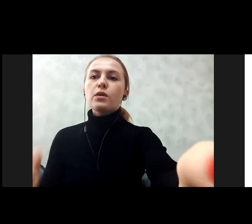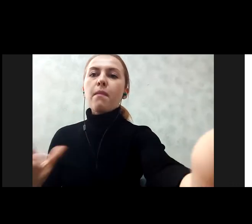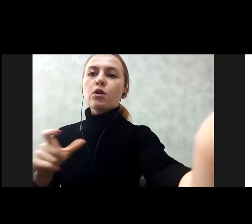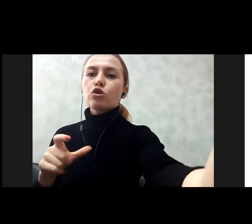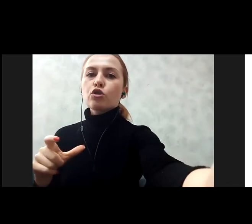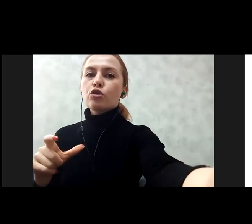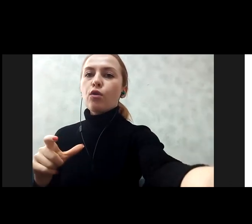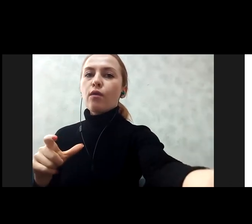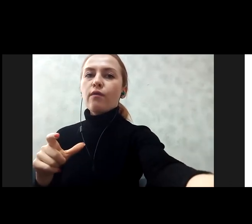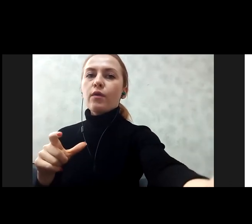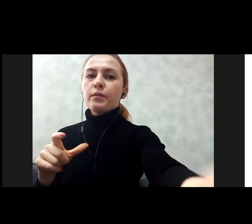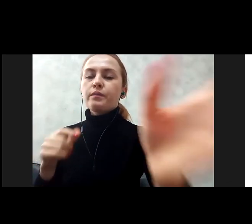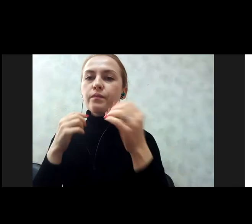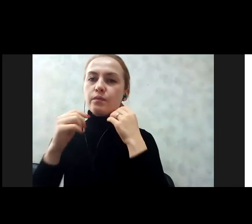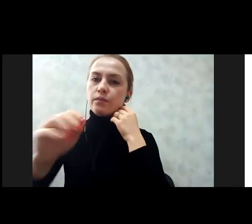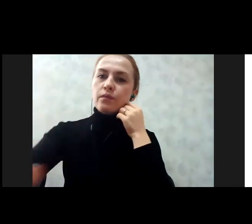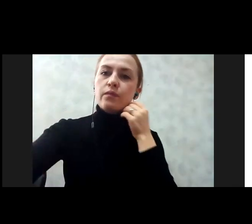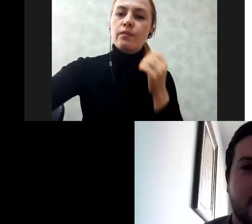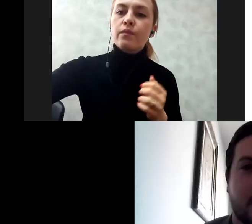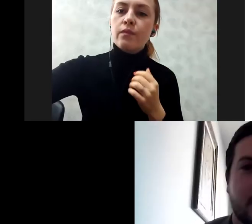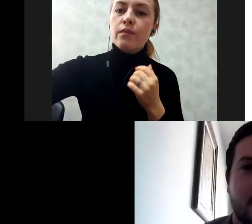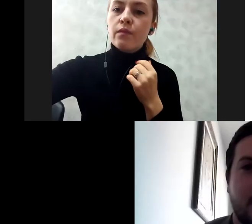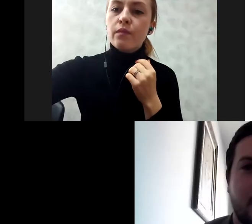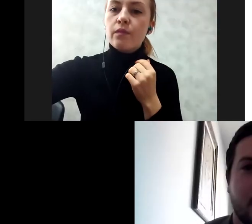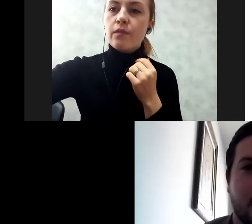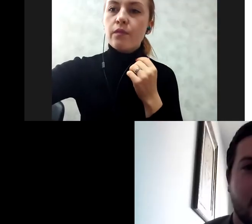abroad. Good morning, Pierre, and the floor is yours.